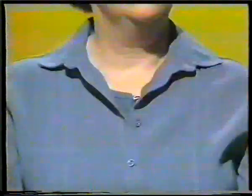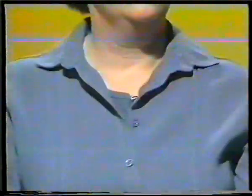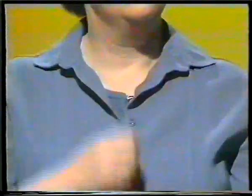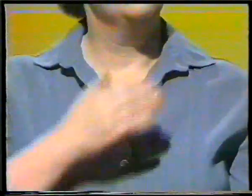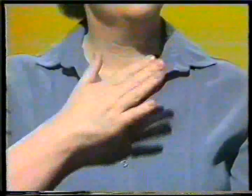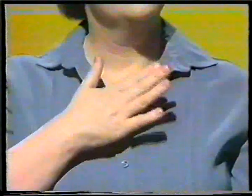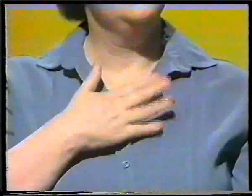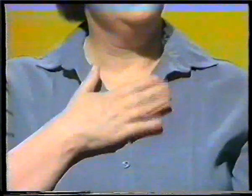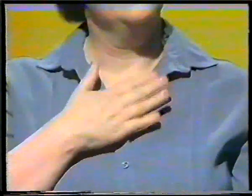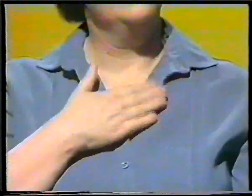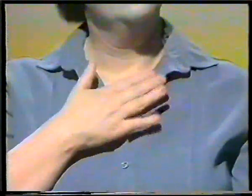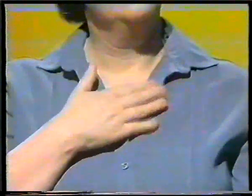To like.